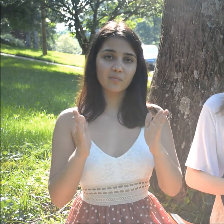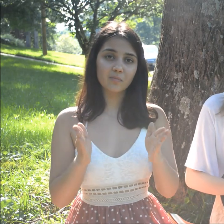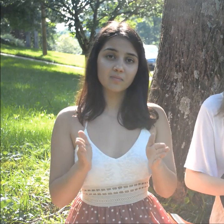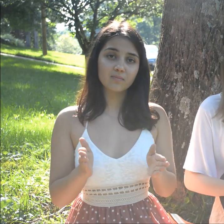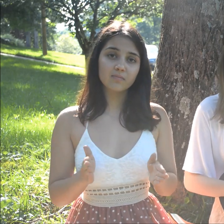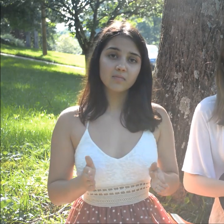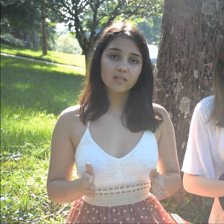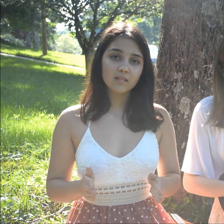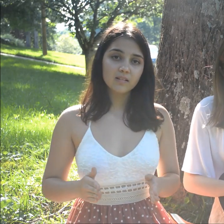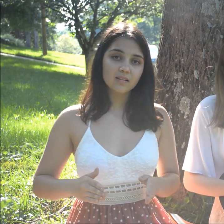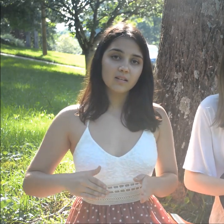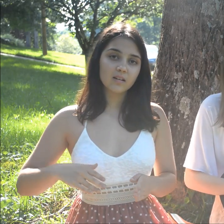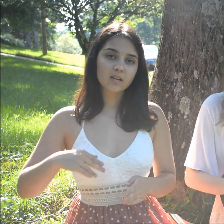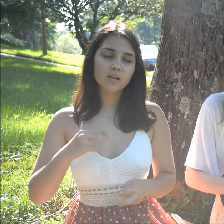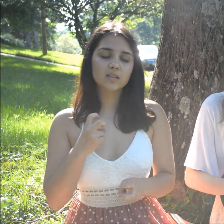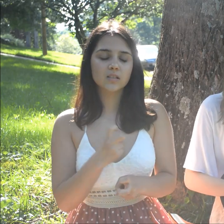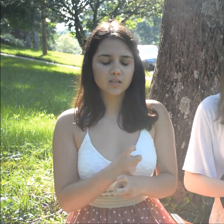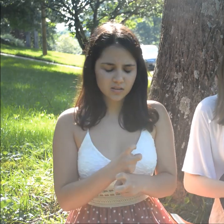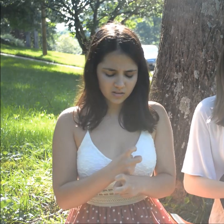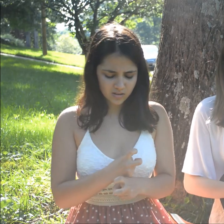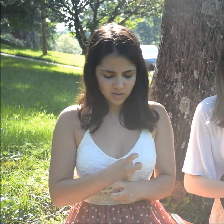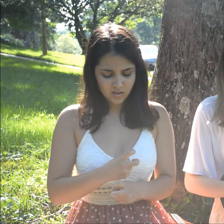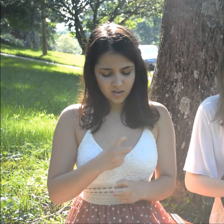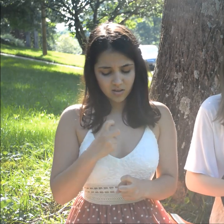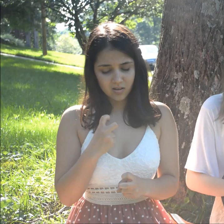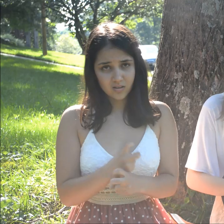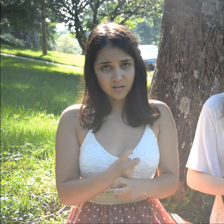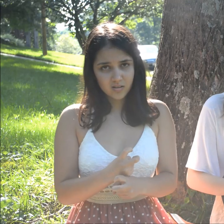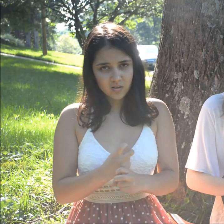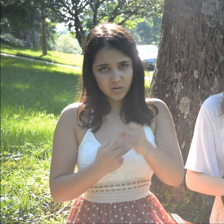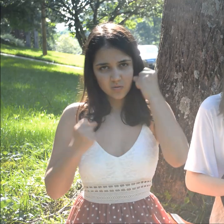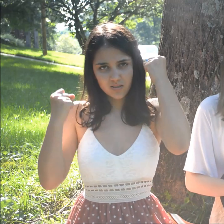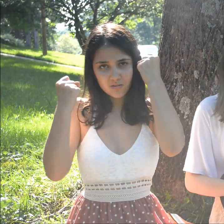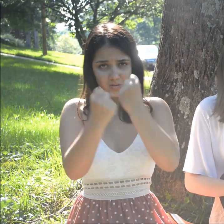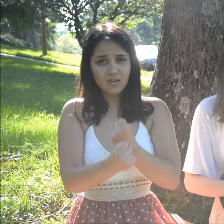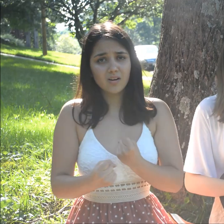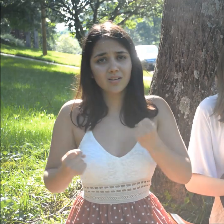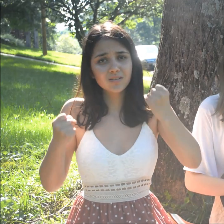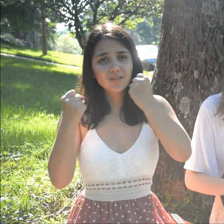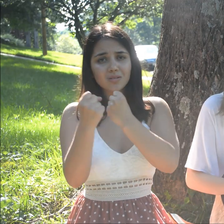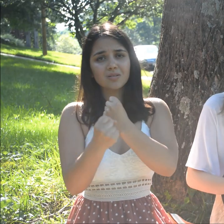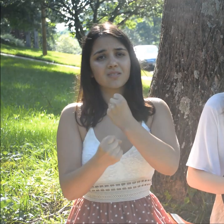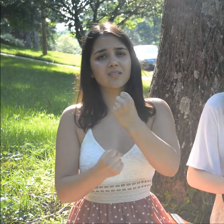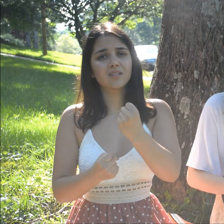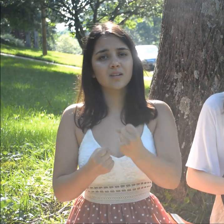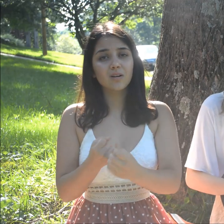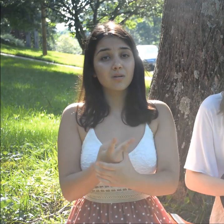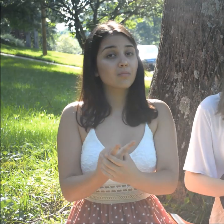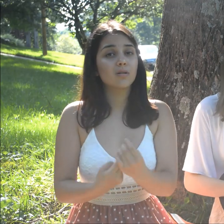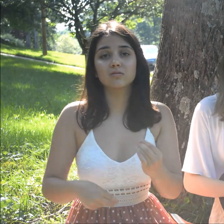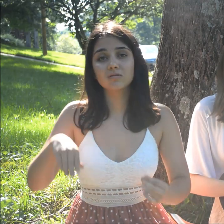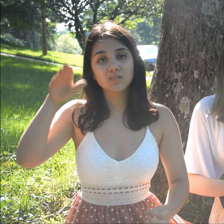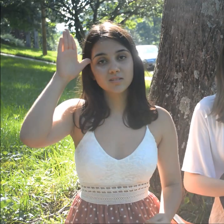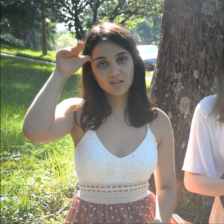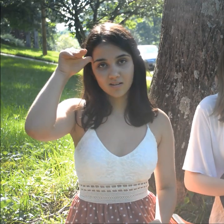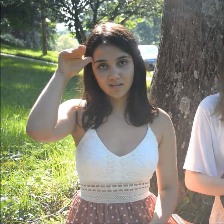It's hard when we argue, we're both stuck,